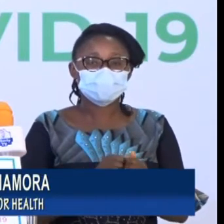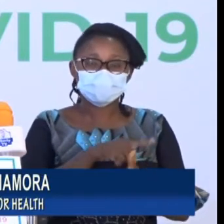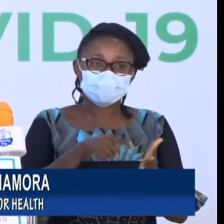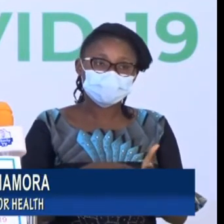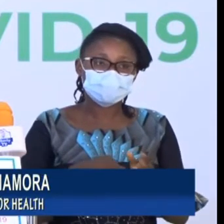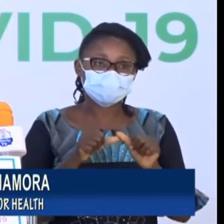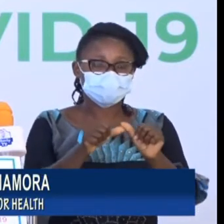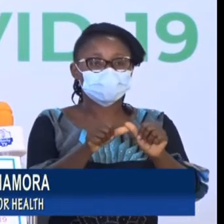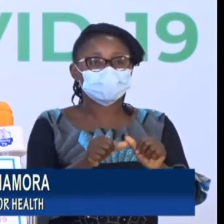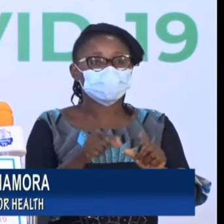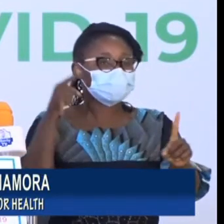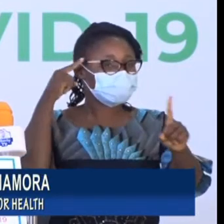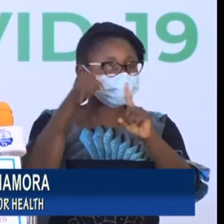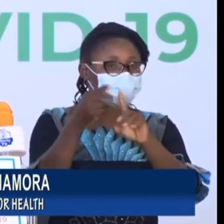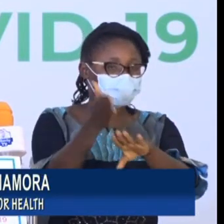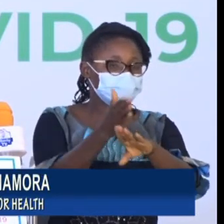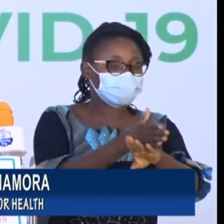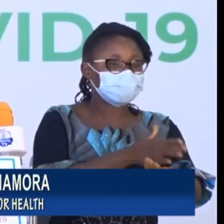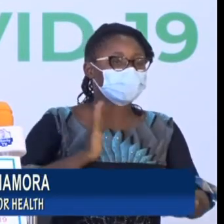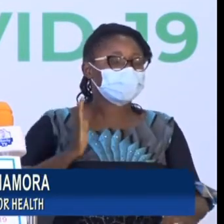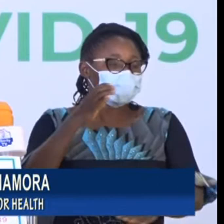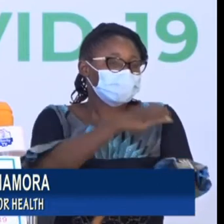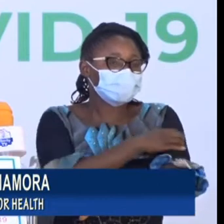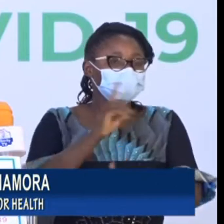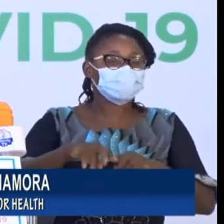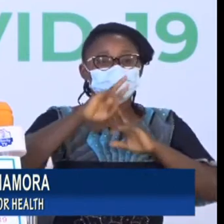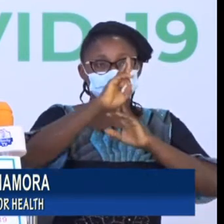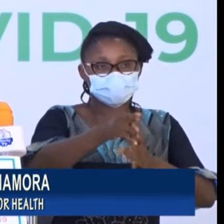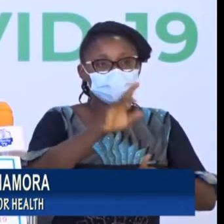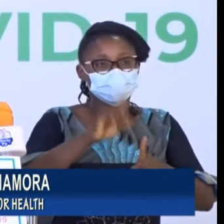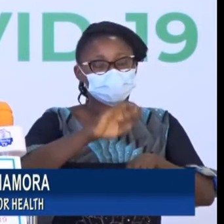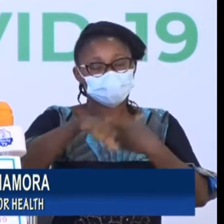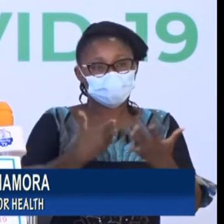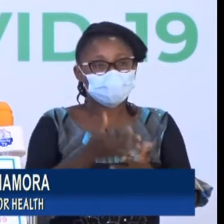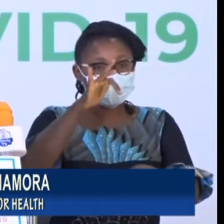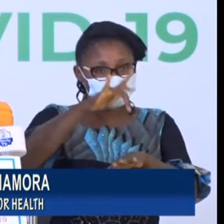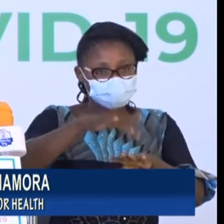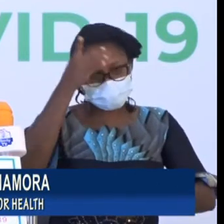way towards improving our capacity to respond to all infectious diseases.